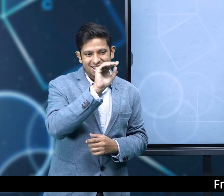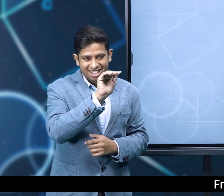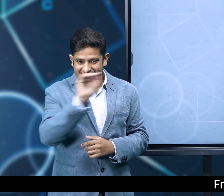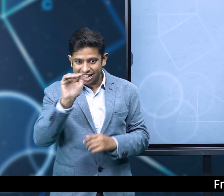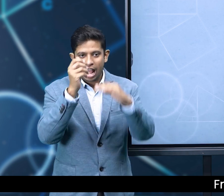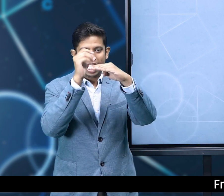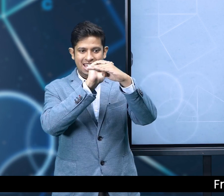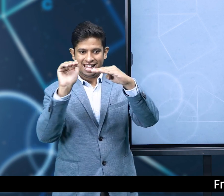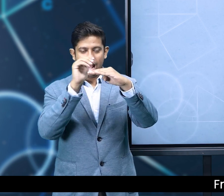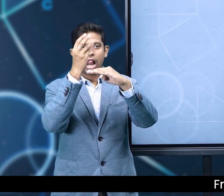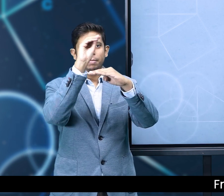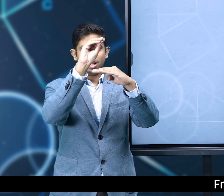fraction,